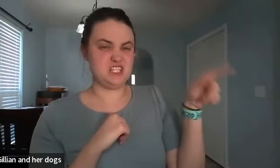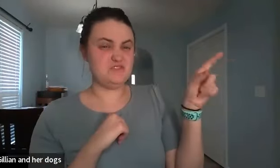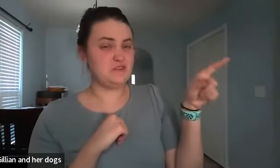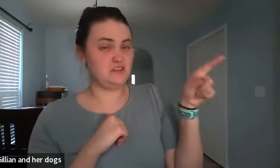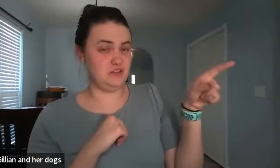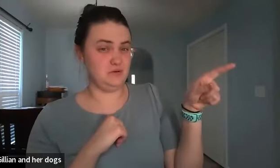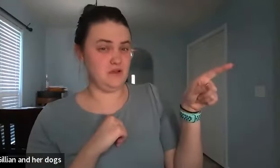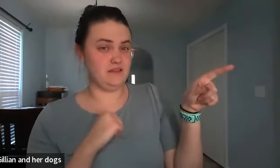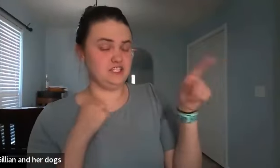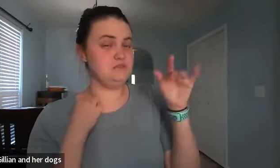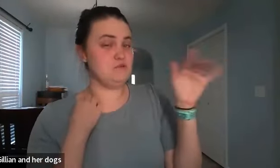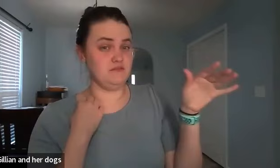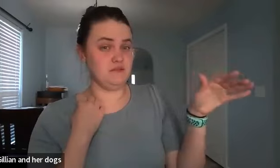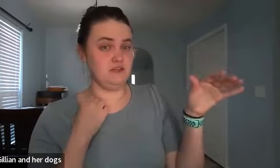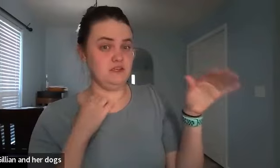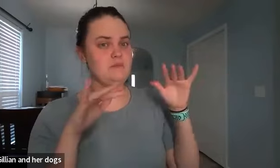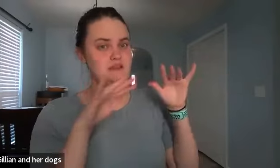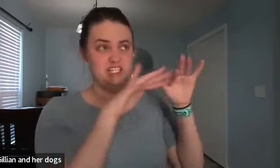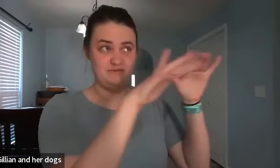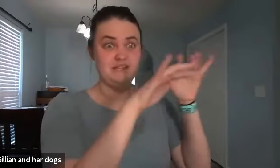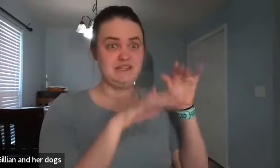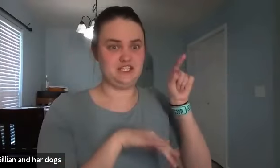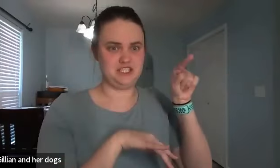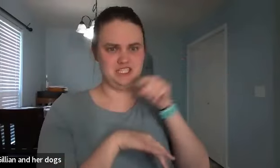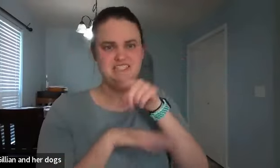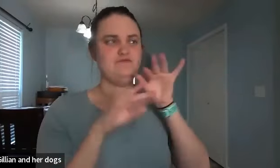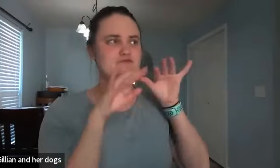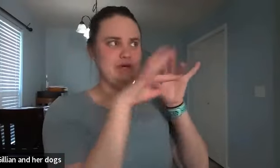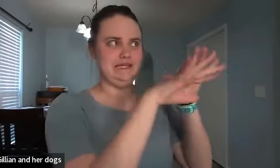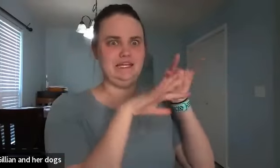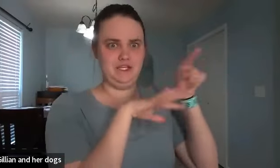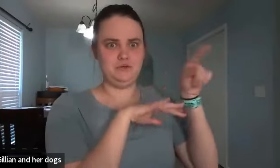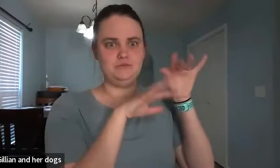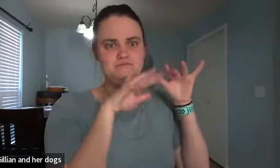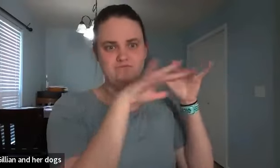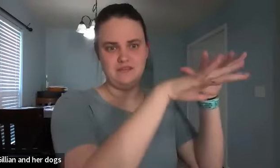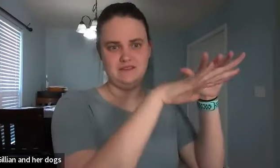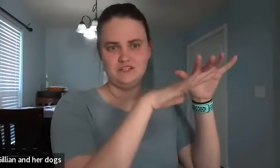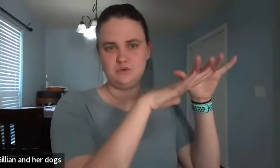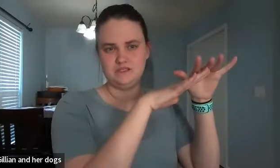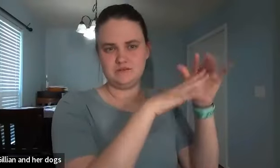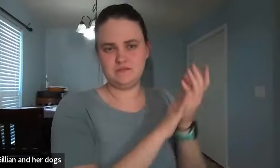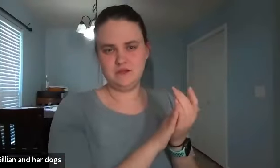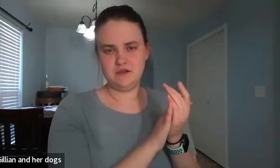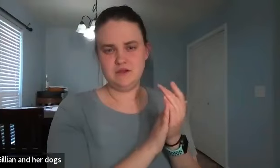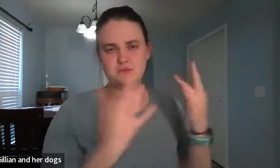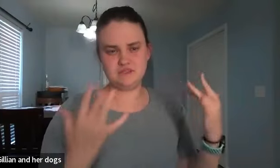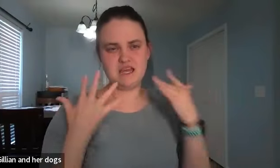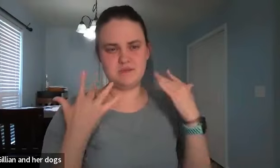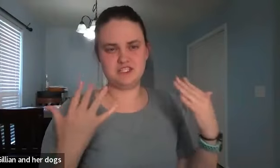she's friendly to you a lot, like she's been really friendly to you, I'd be like, she's friendly, like she's friendly to you, friendly, like towards them. Most of the time it's